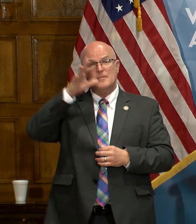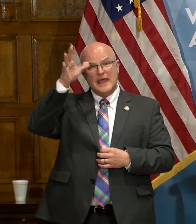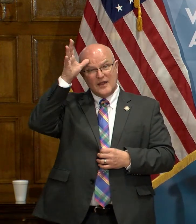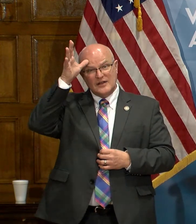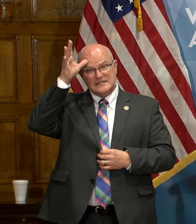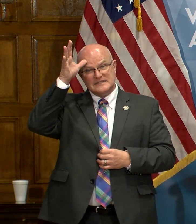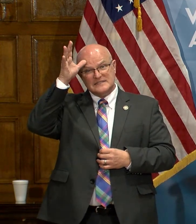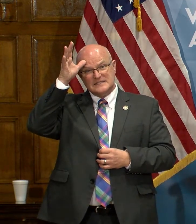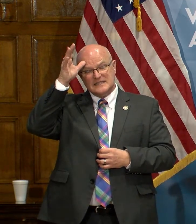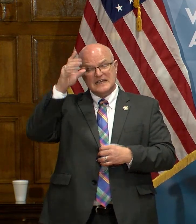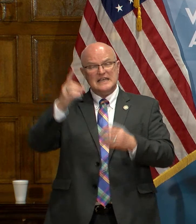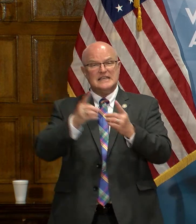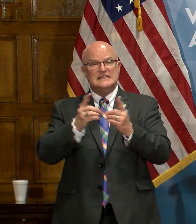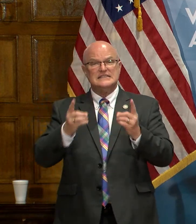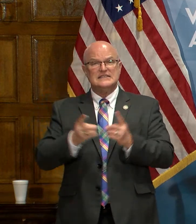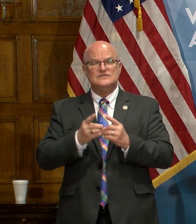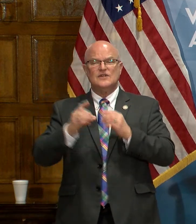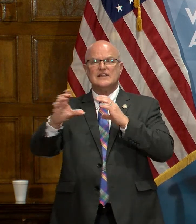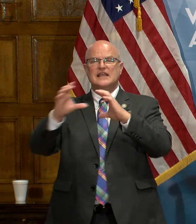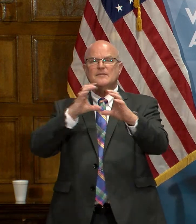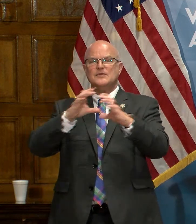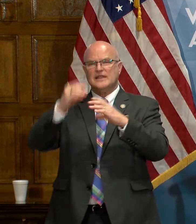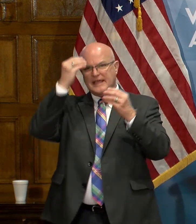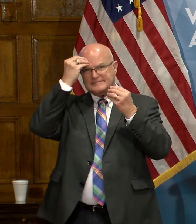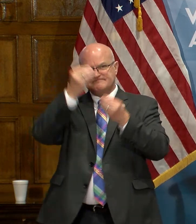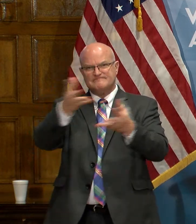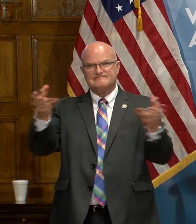parents and districts to communicate with